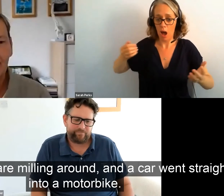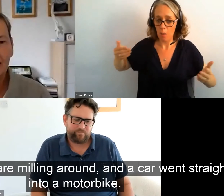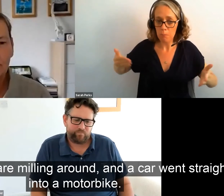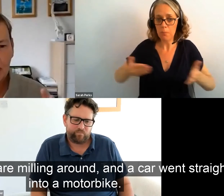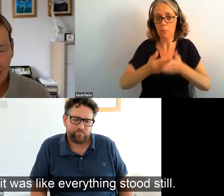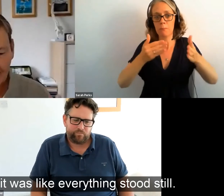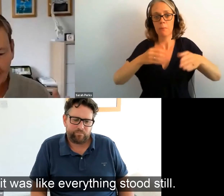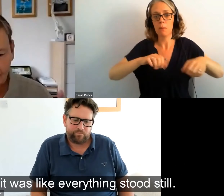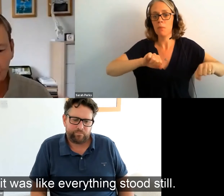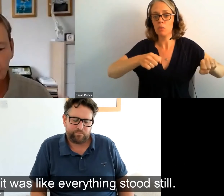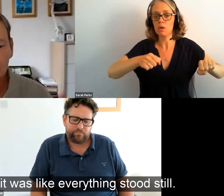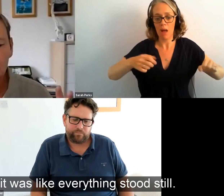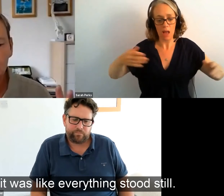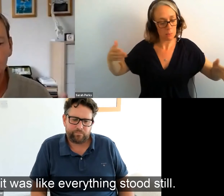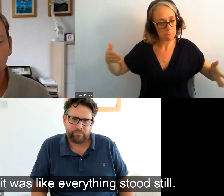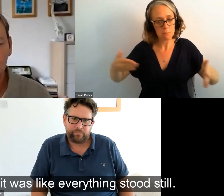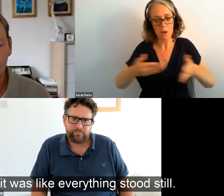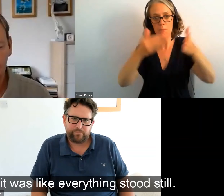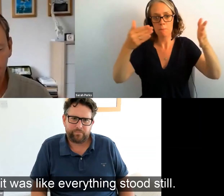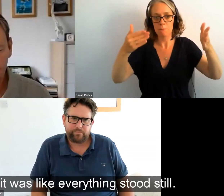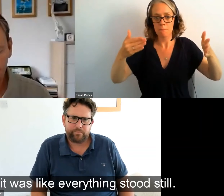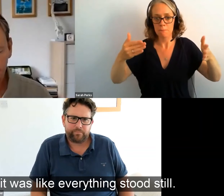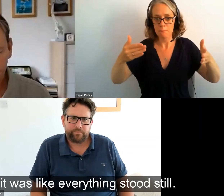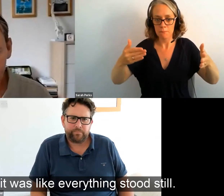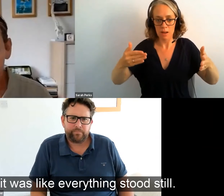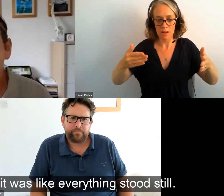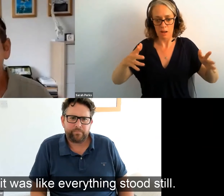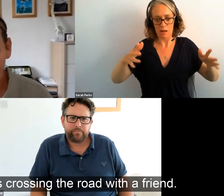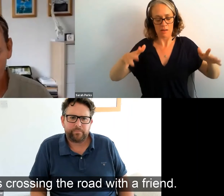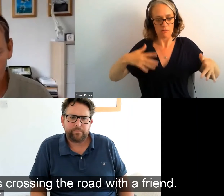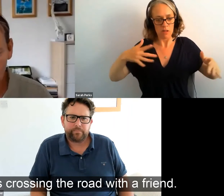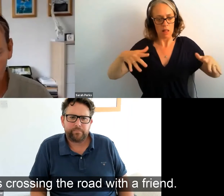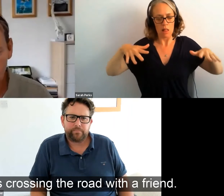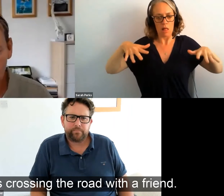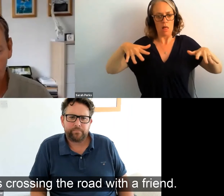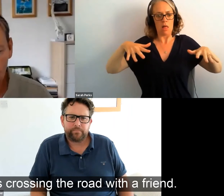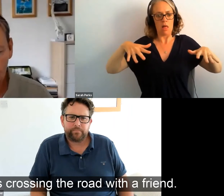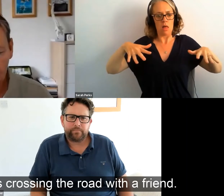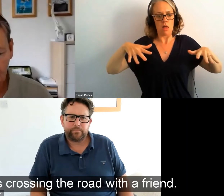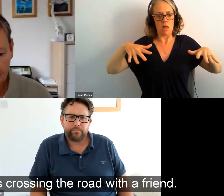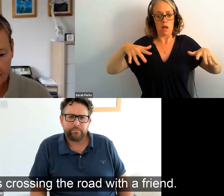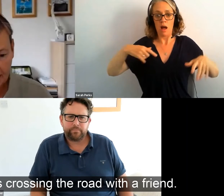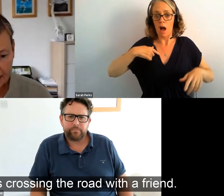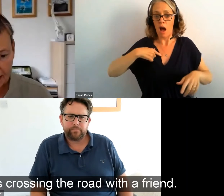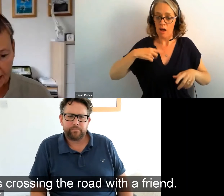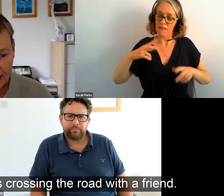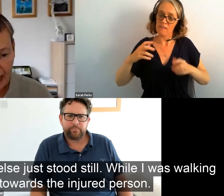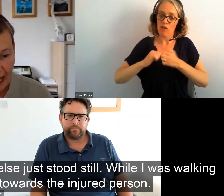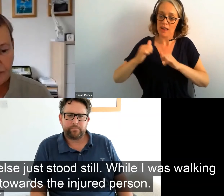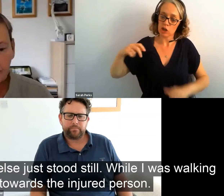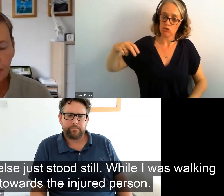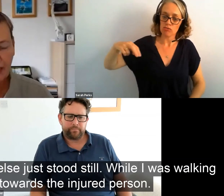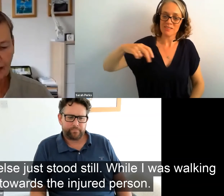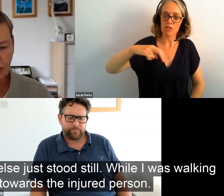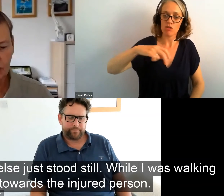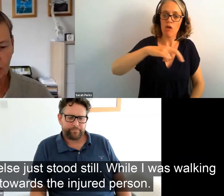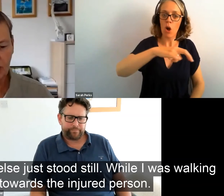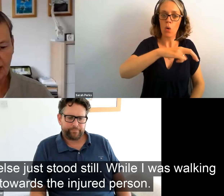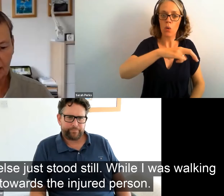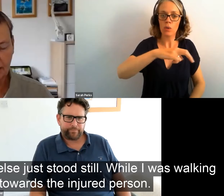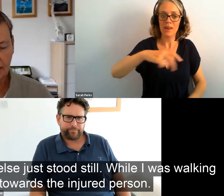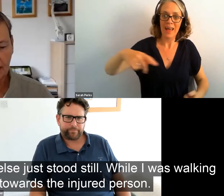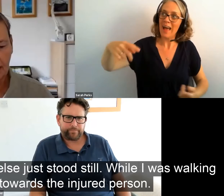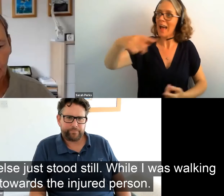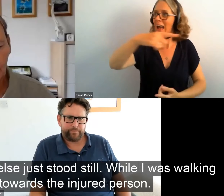motorbike. And it was like everything stood still. I was crossing the road with a friend. Everybody else